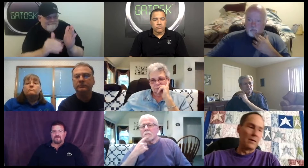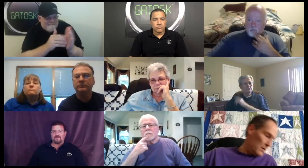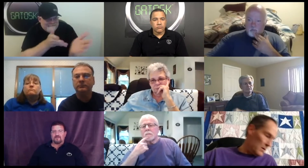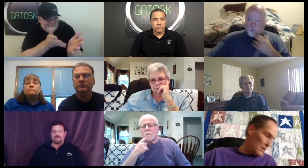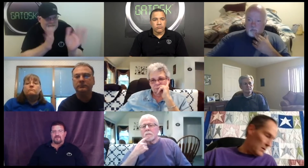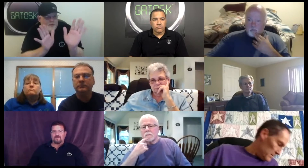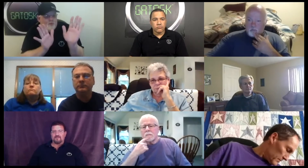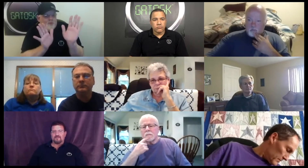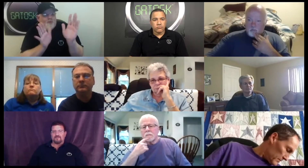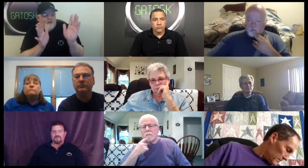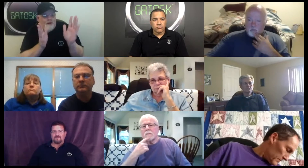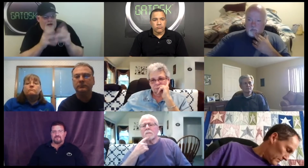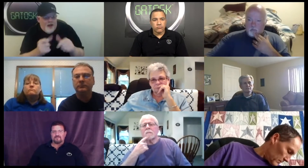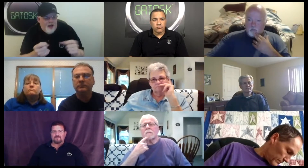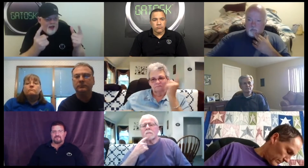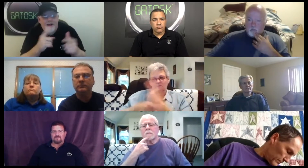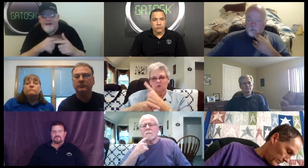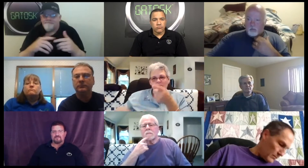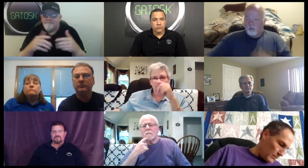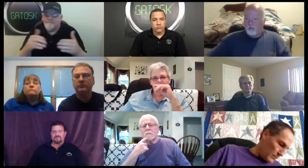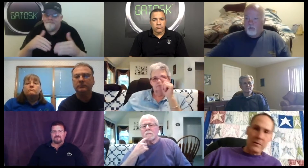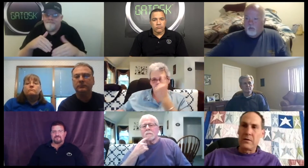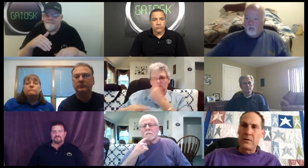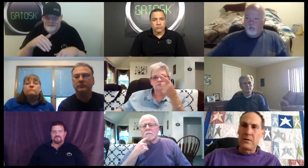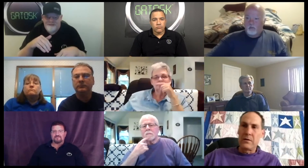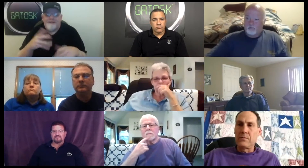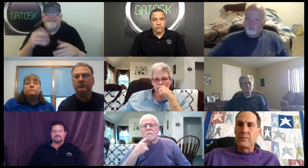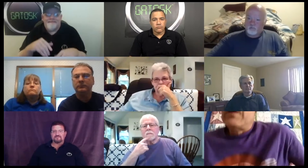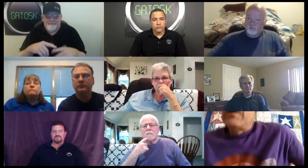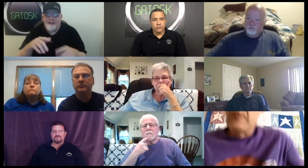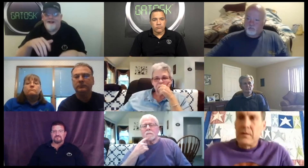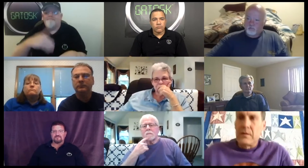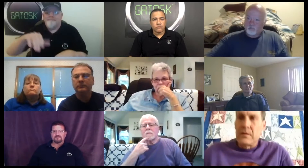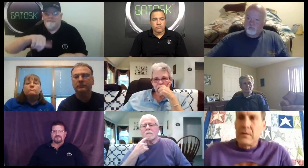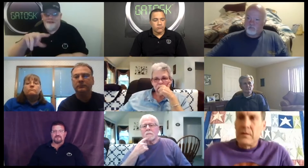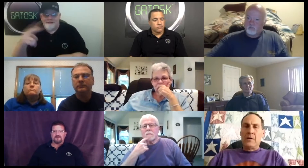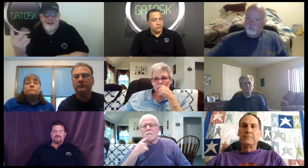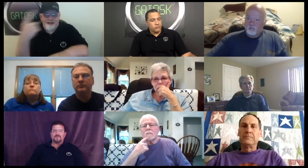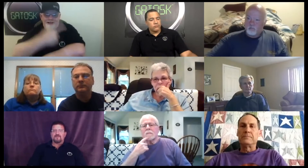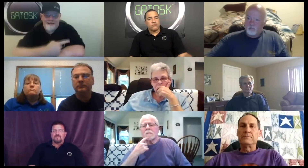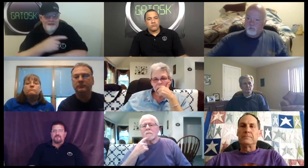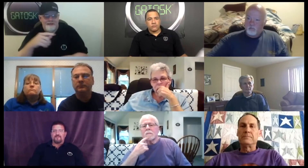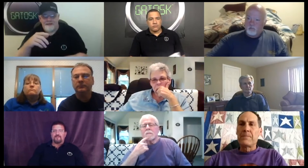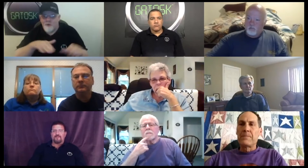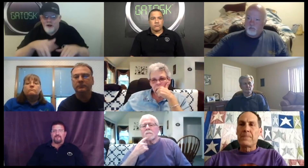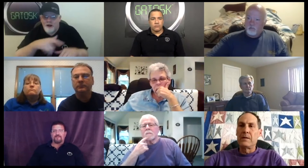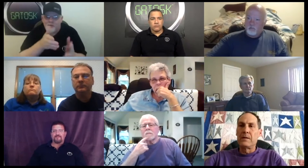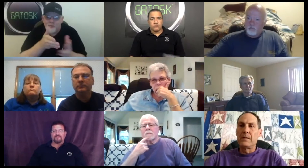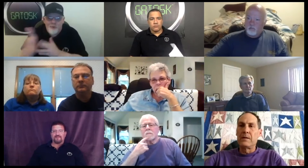it and do it over and over again until they get to the point where they understand it. And then the second day, you can